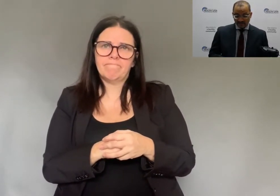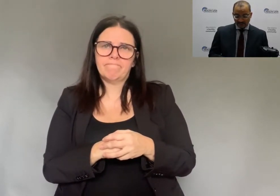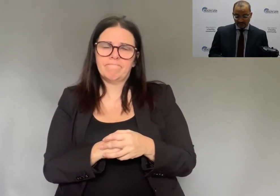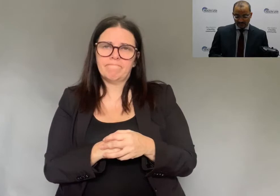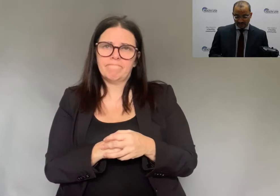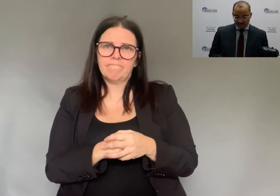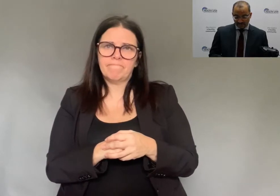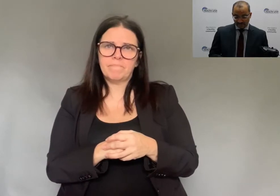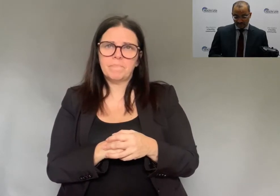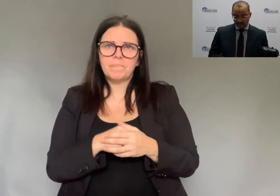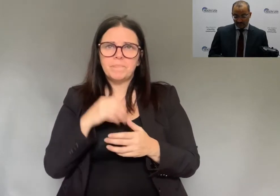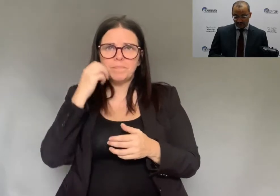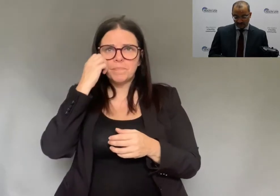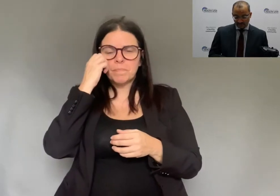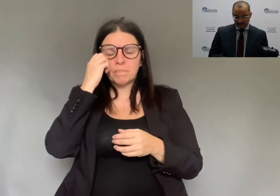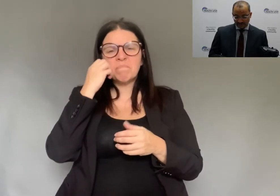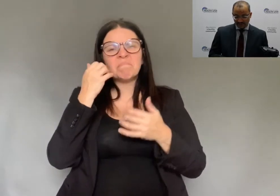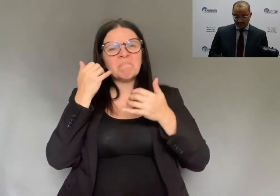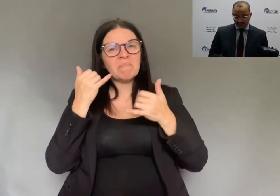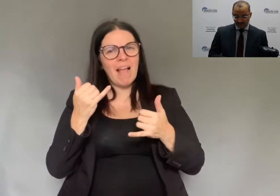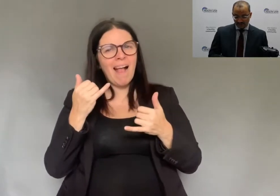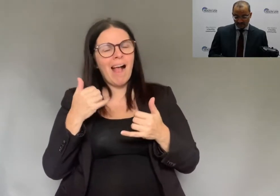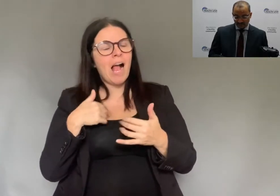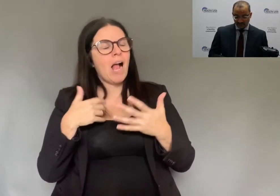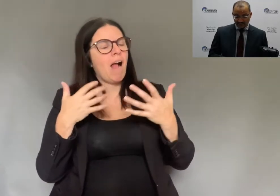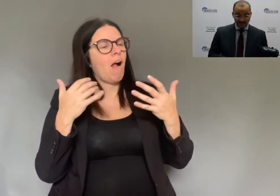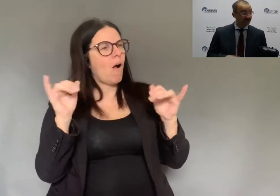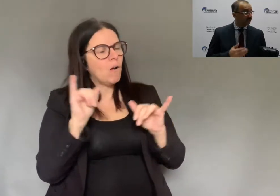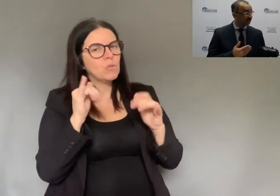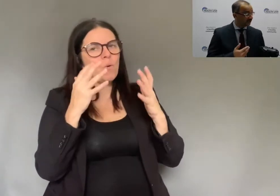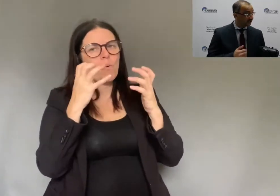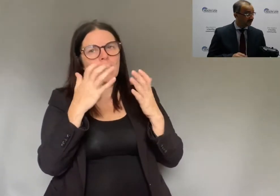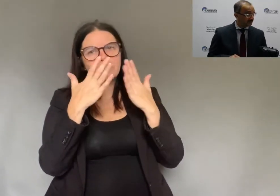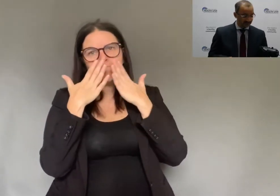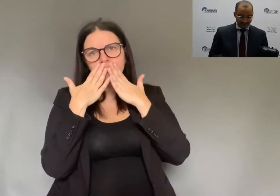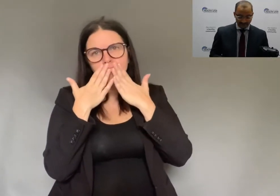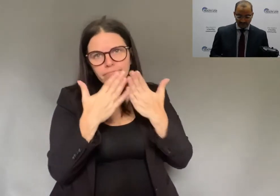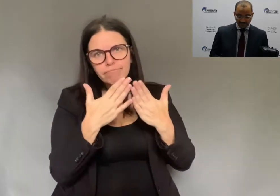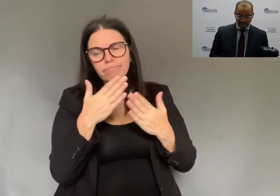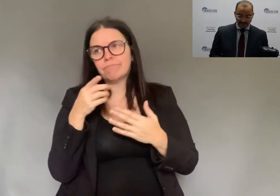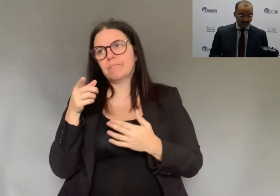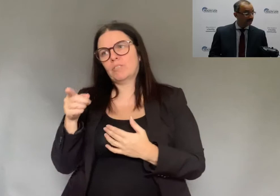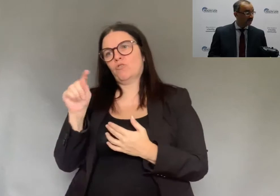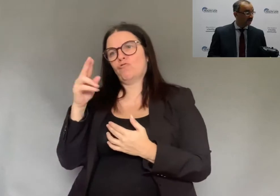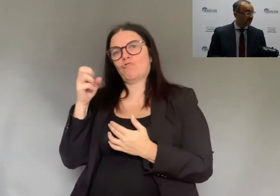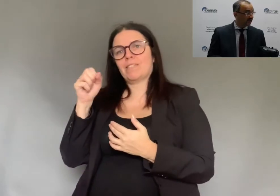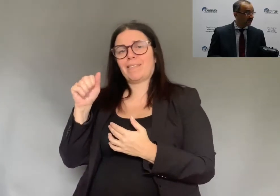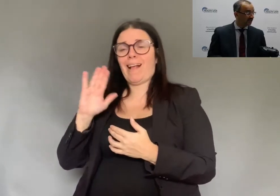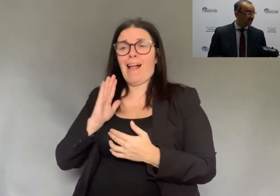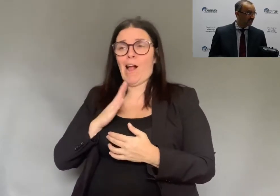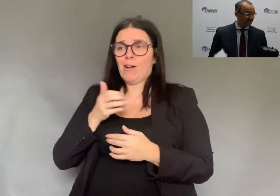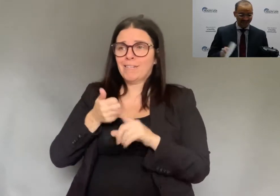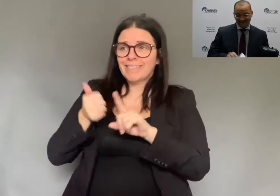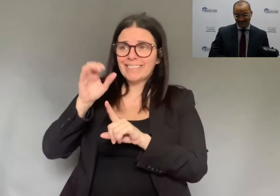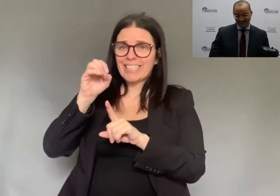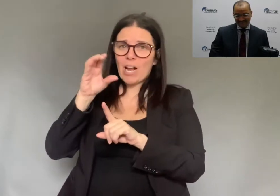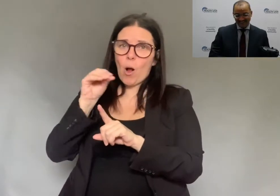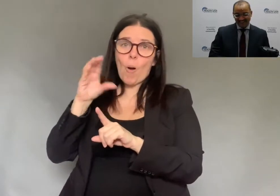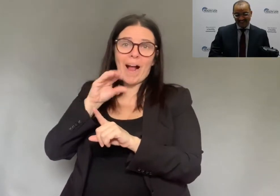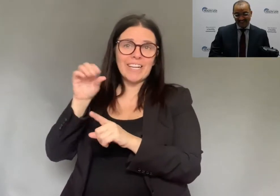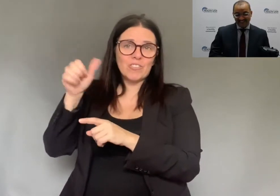Now I'll take a moment to give a big shout out to my colleague first, Theresa, our CEO and our Chief Nursing